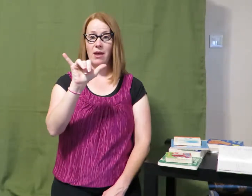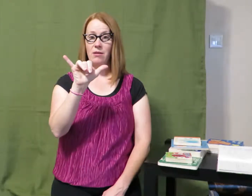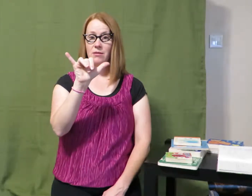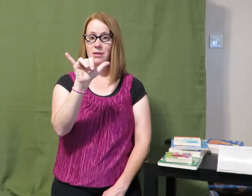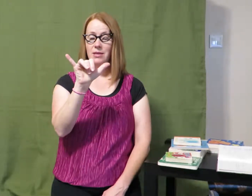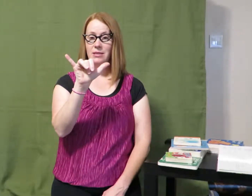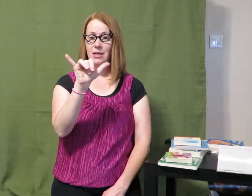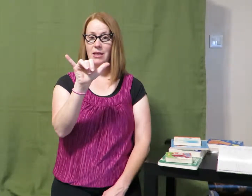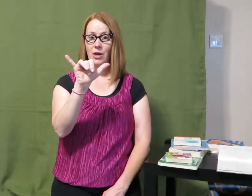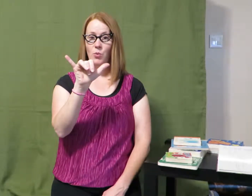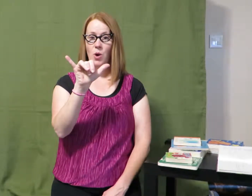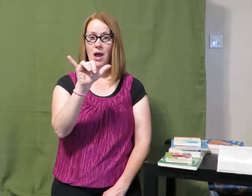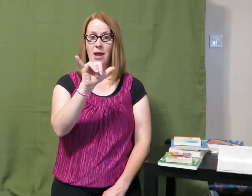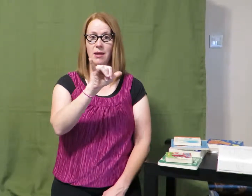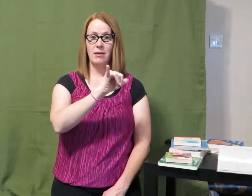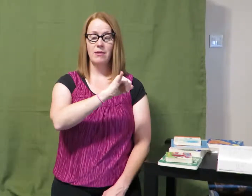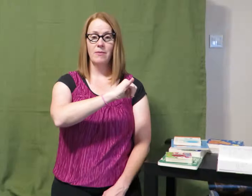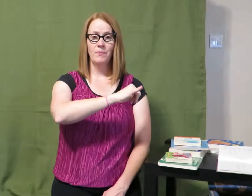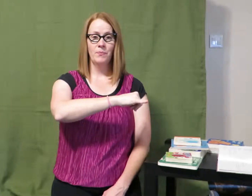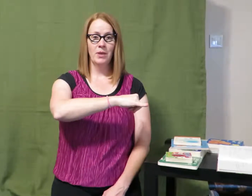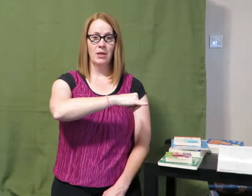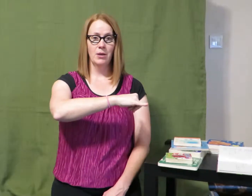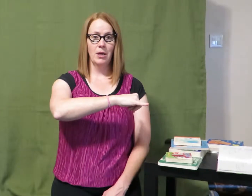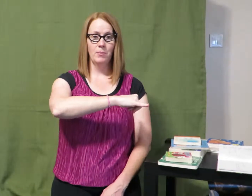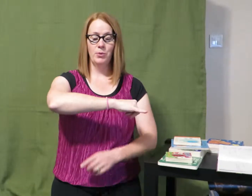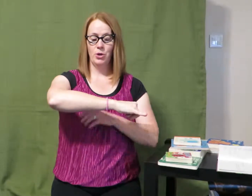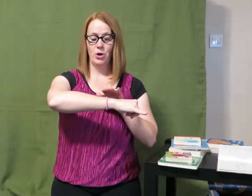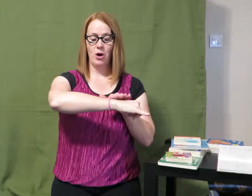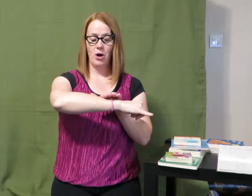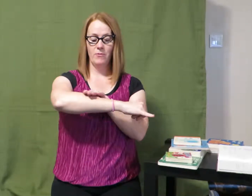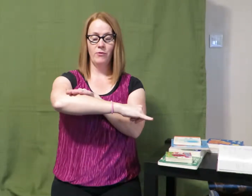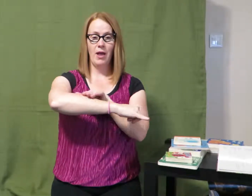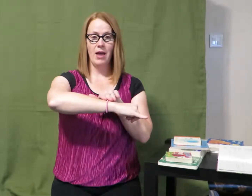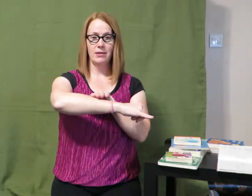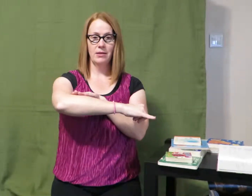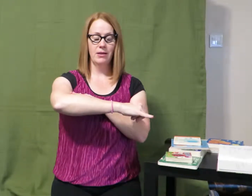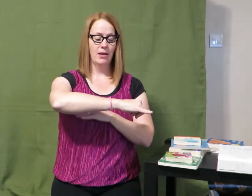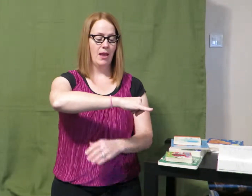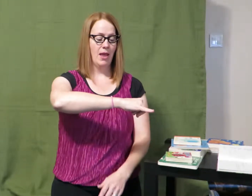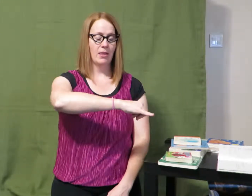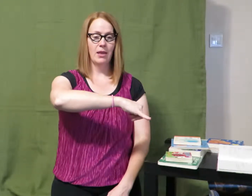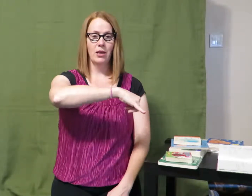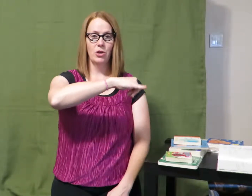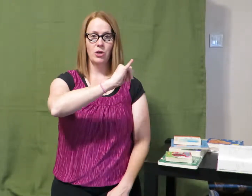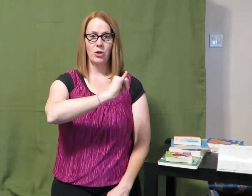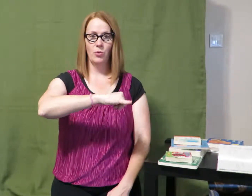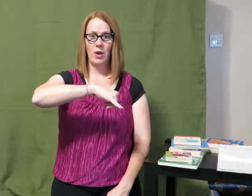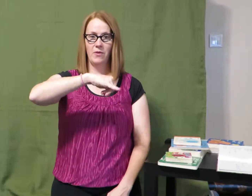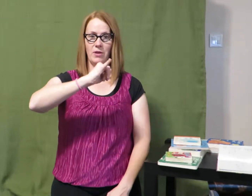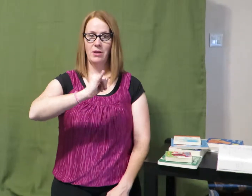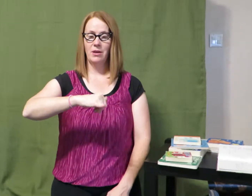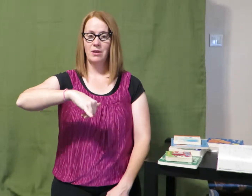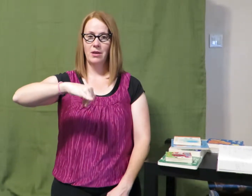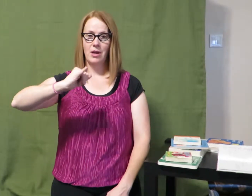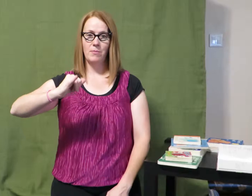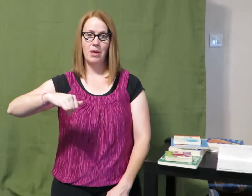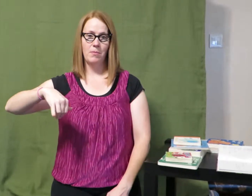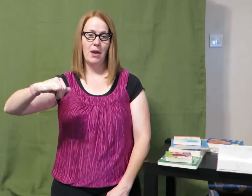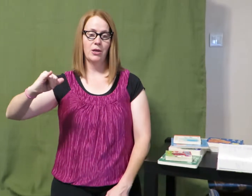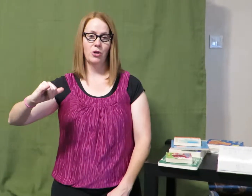whale is the letter Y. Put your arm flat, and then you wave it coming back